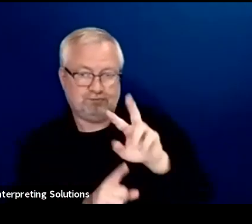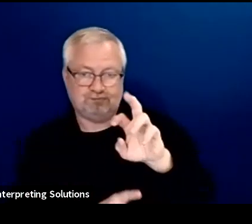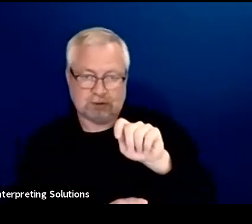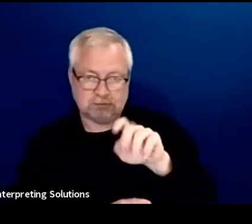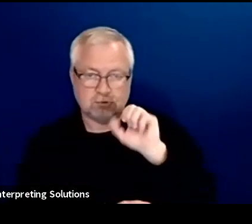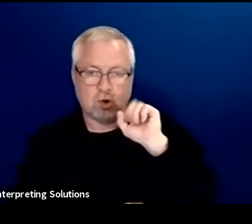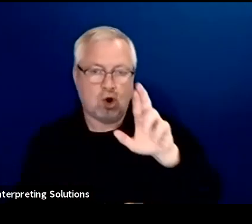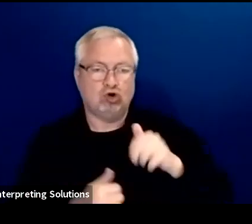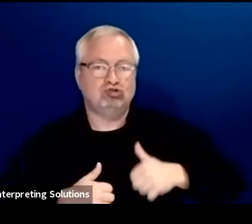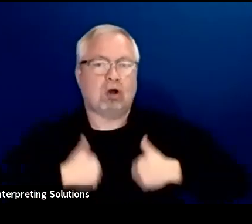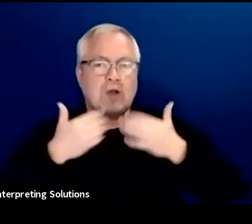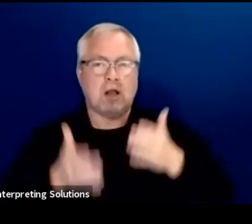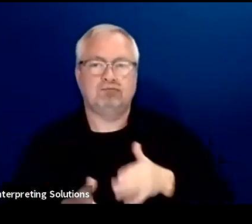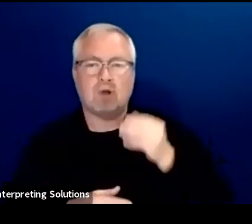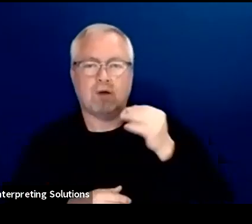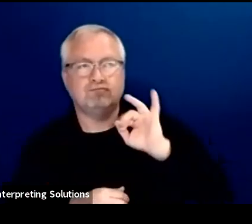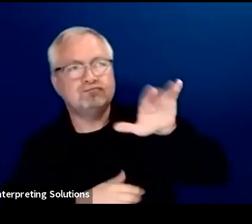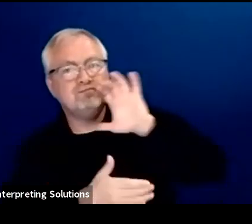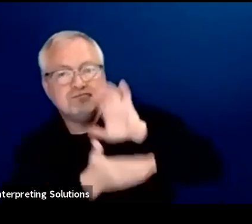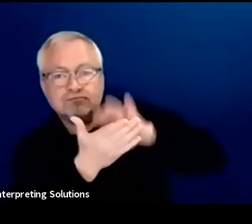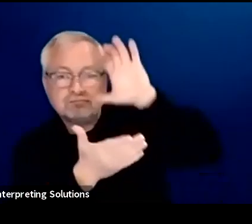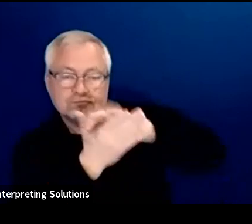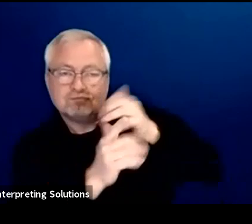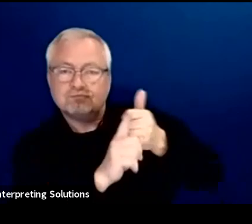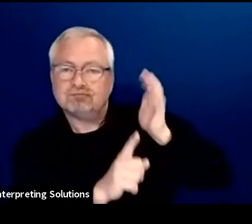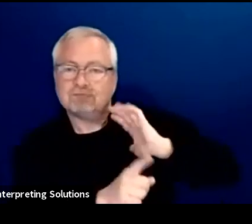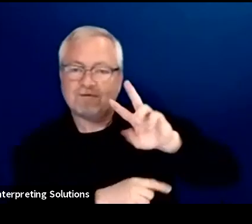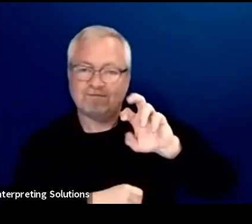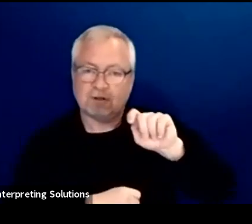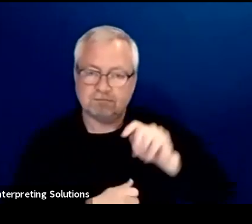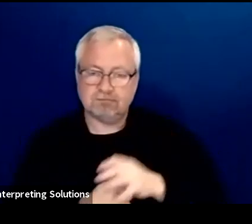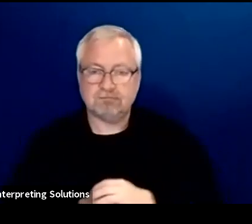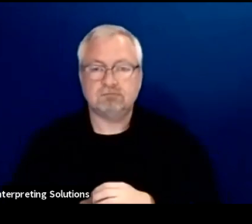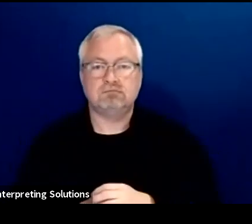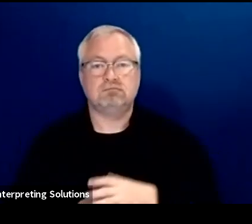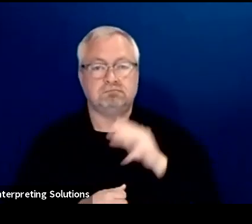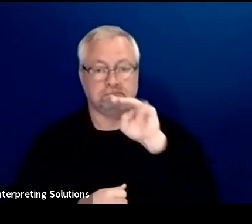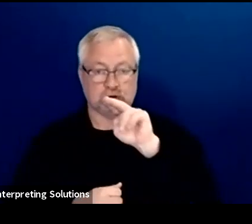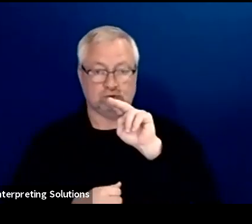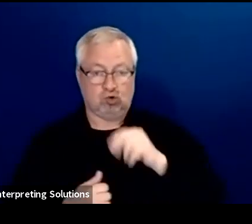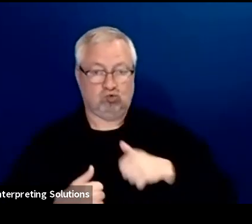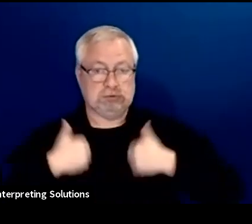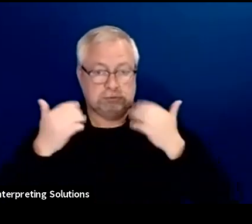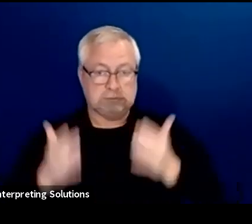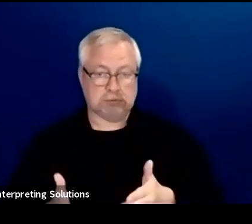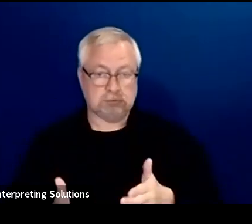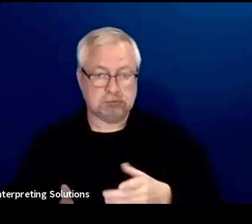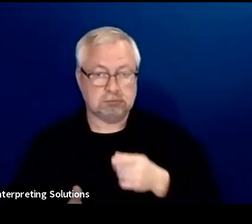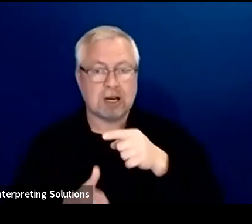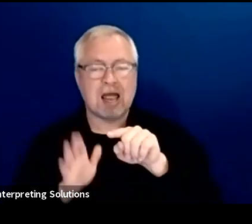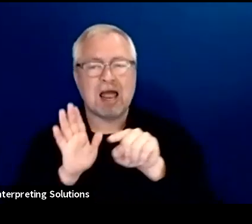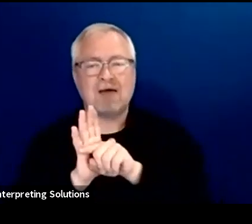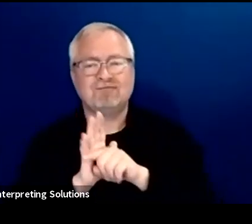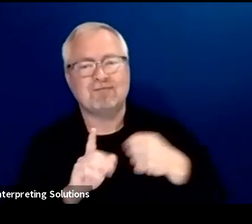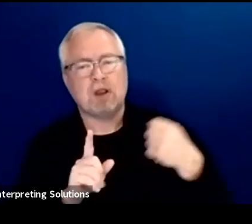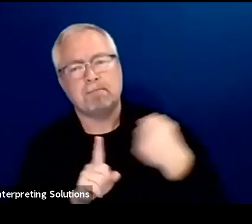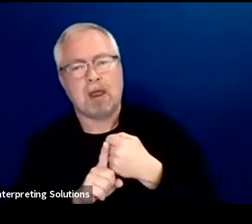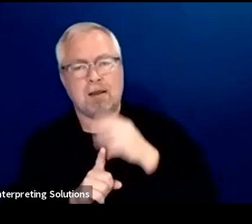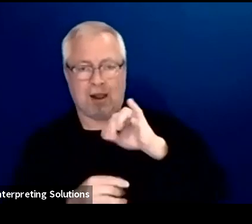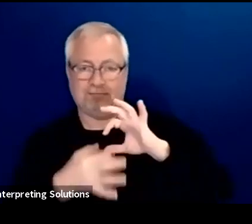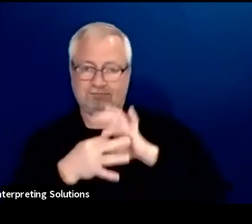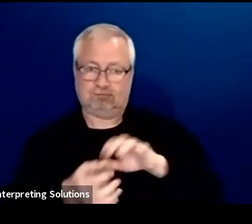statute, a Minnesota resident, and have been negatively financially impacted by COVID-19. It's very easy to